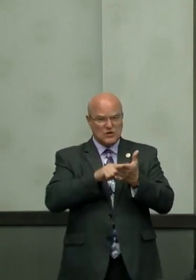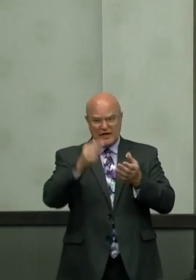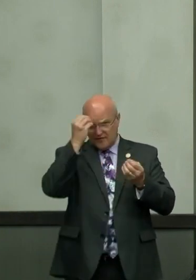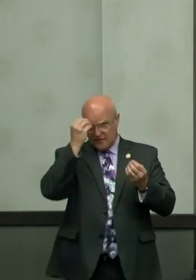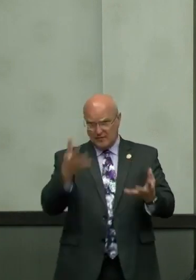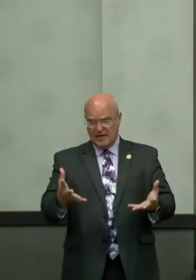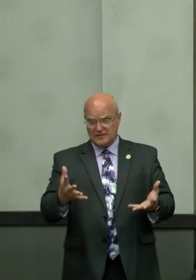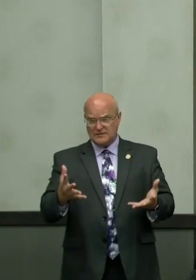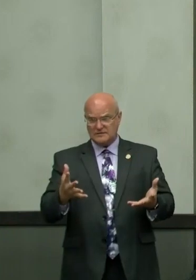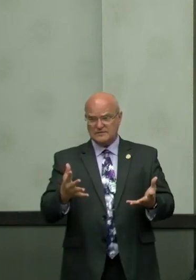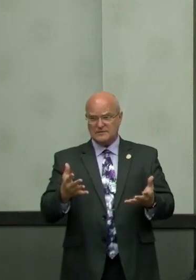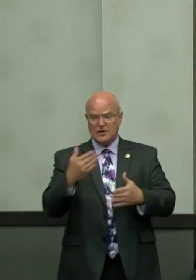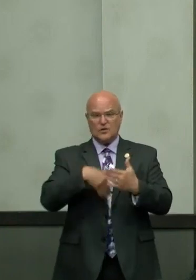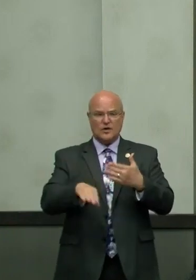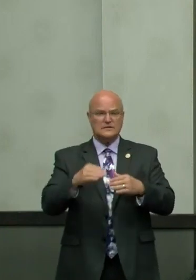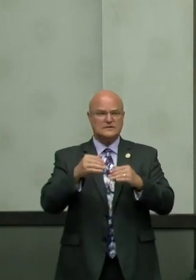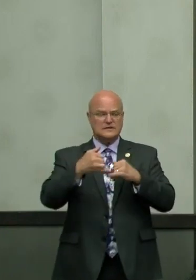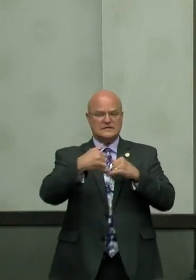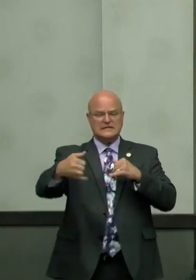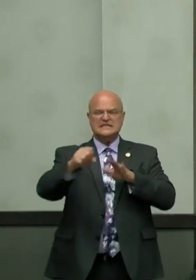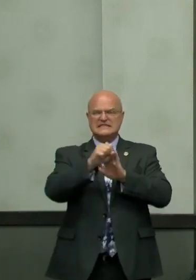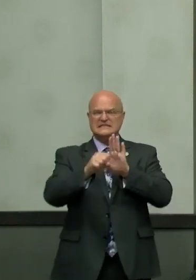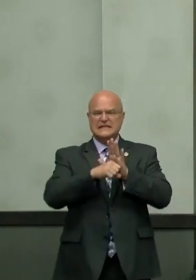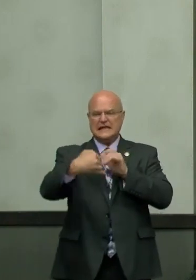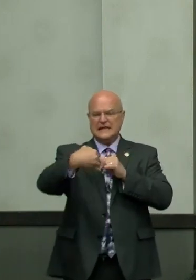of information across borders.